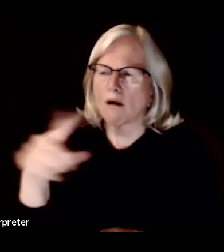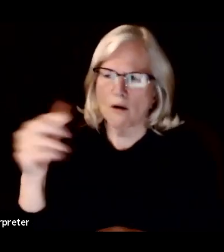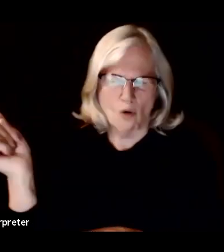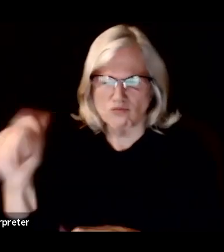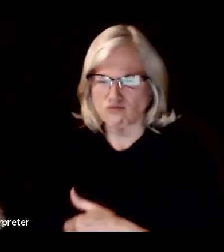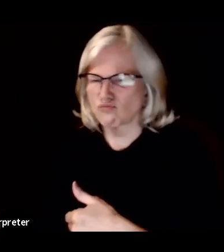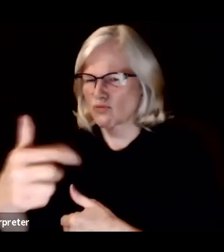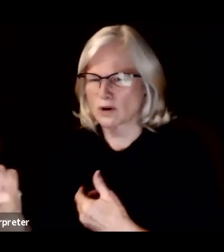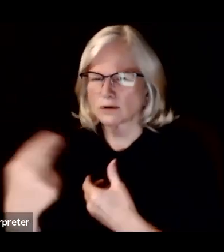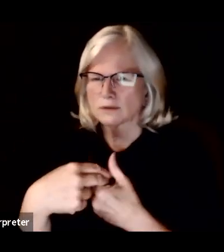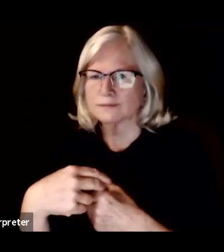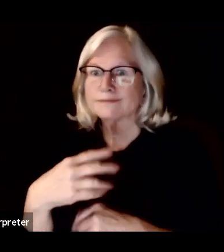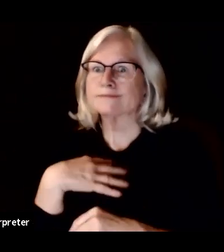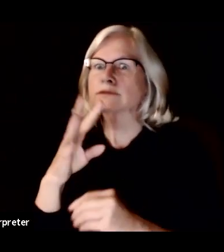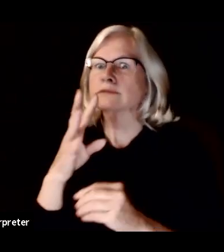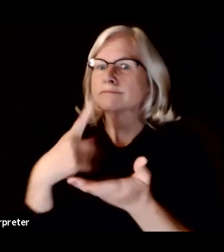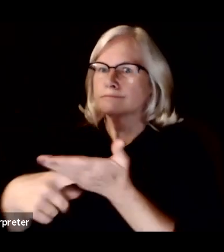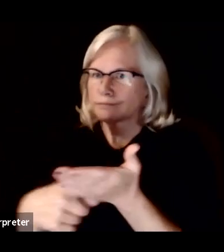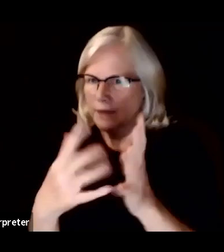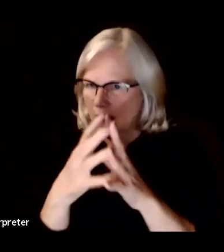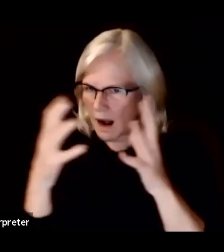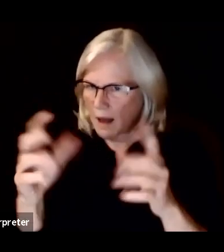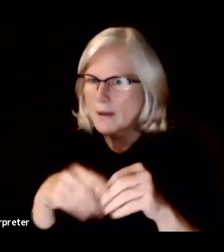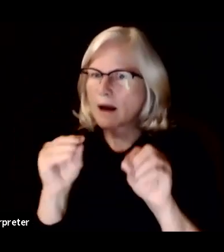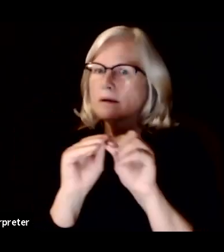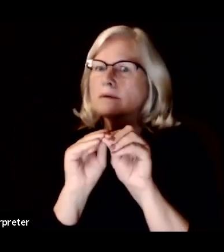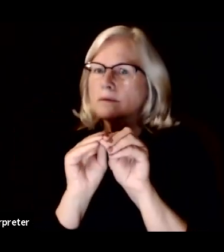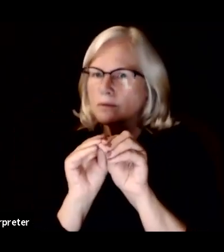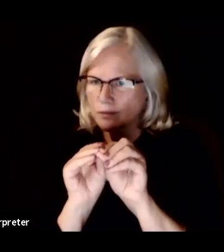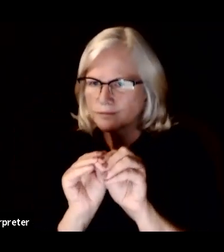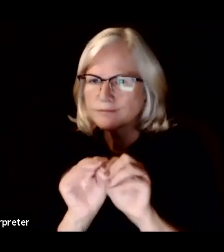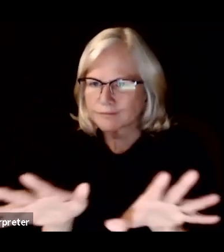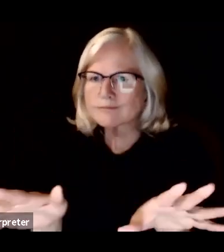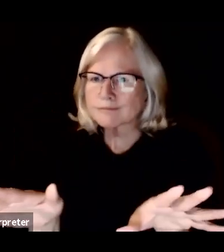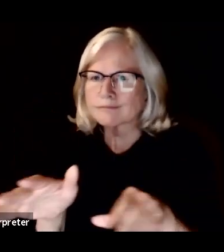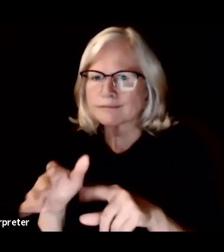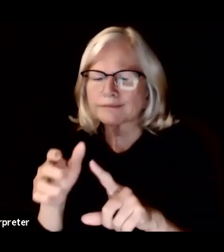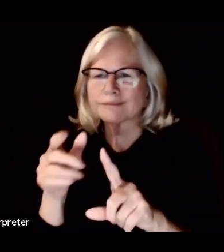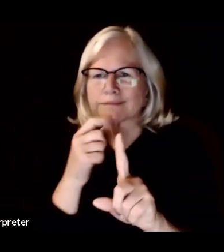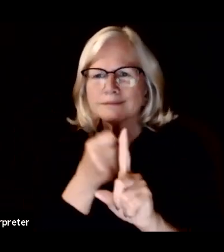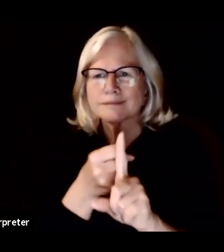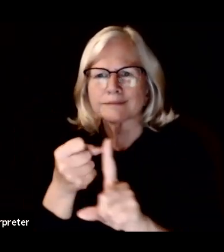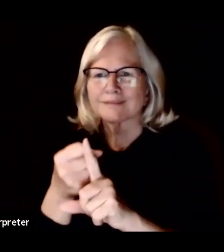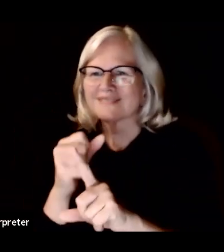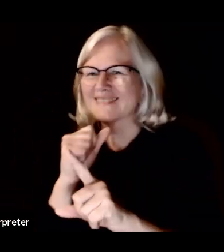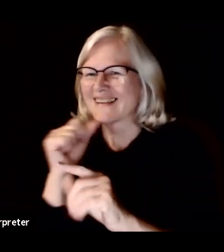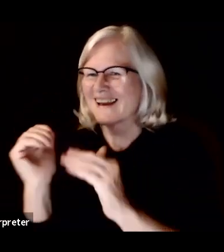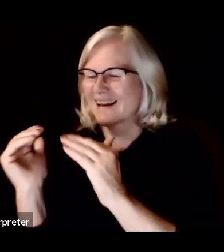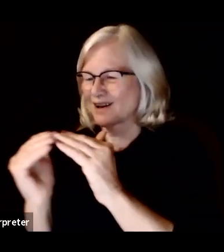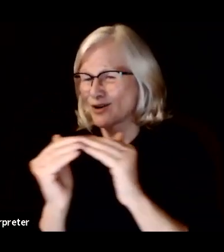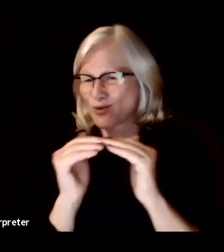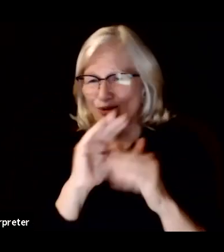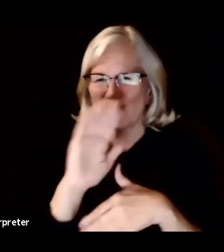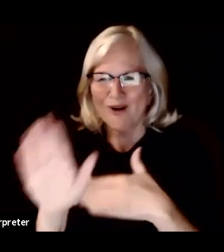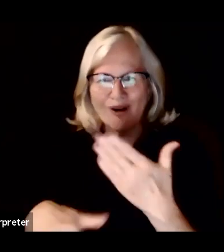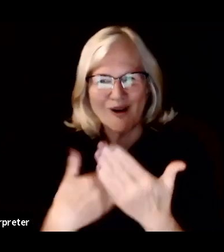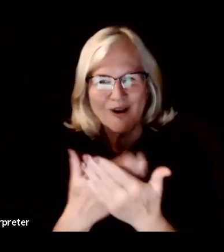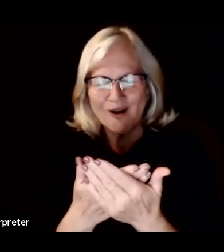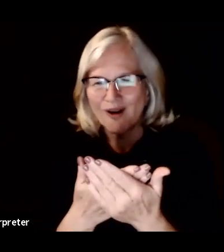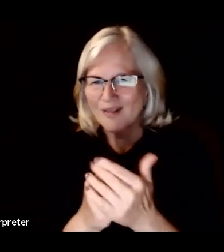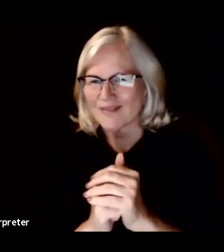burden of COVID is falling disproportionately on different parts of our community, on different communities based on their